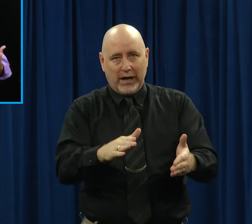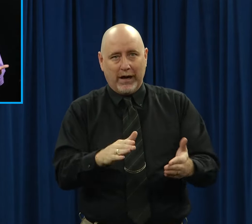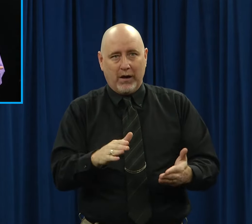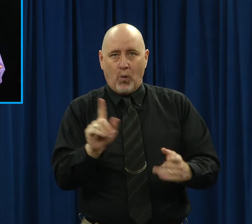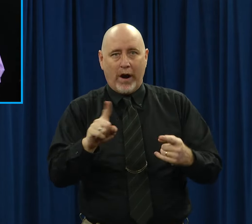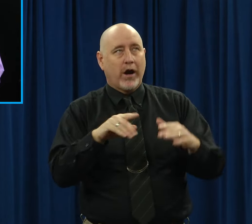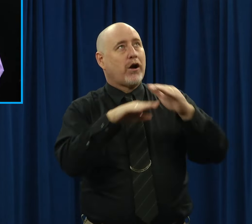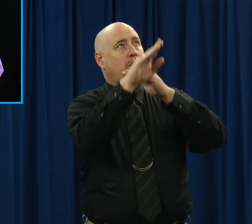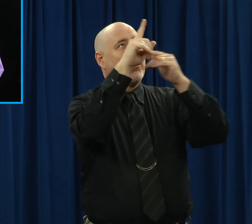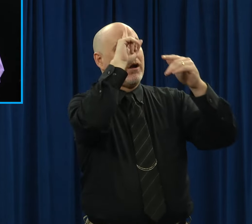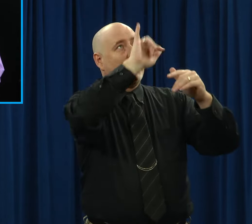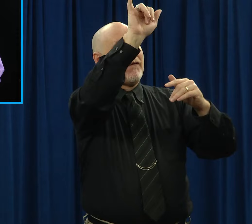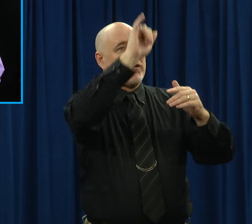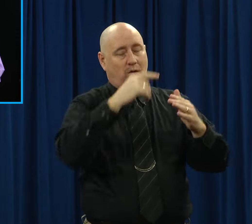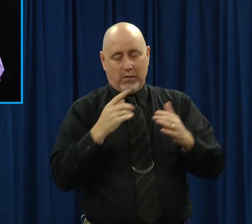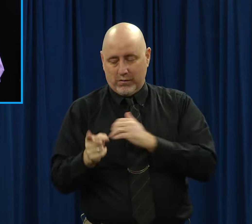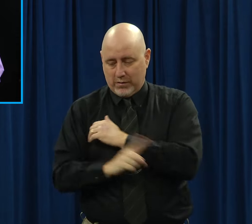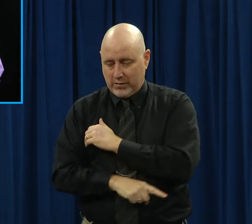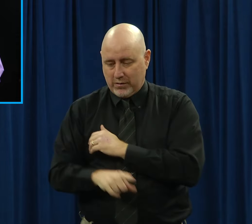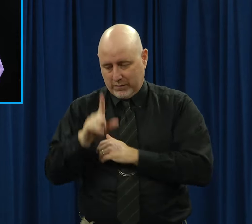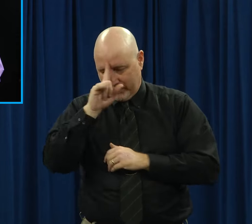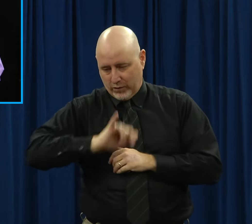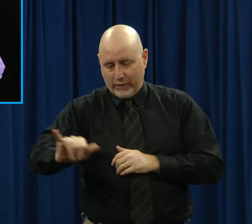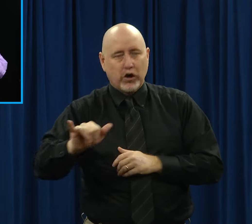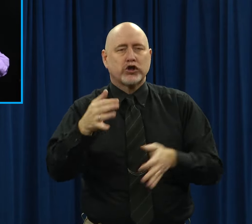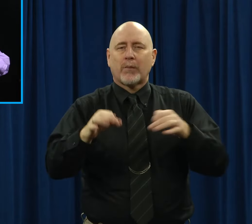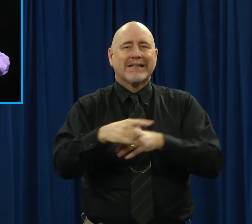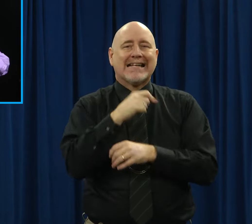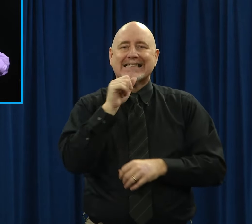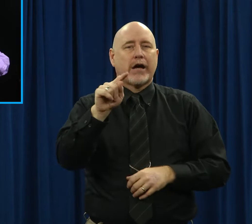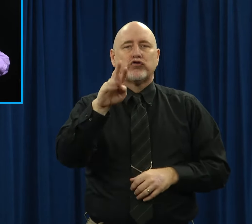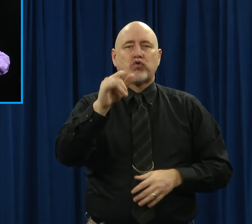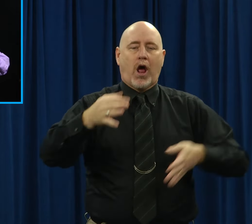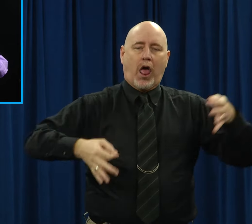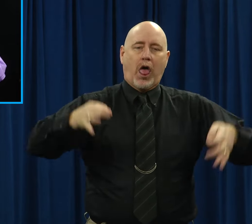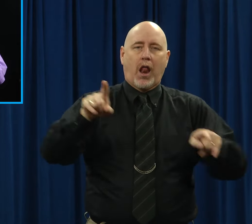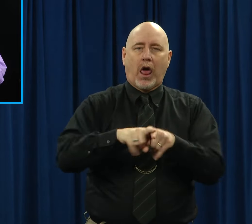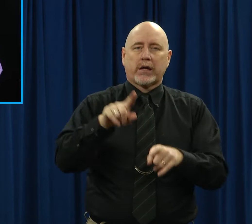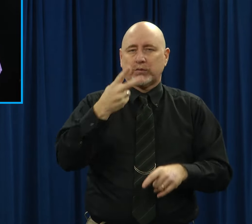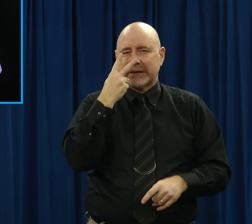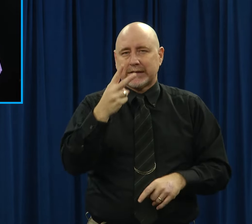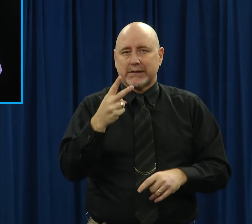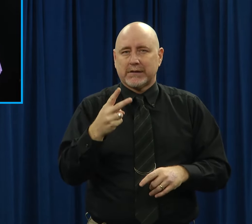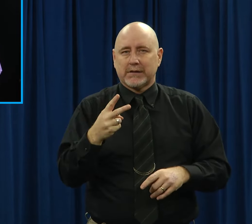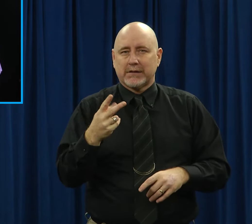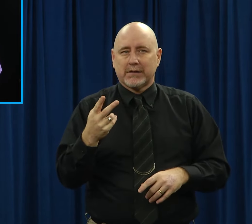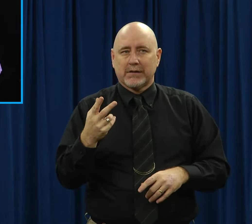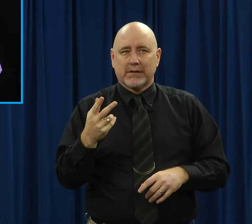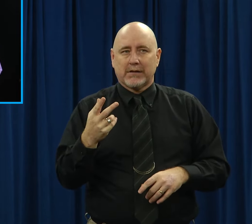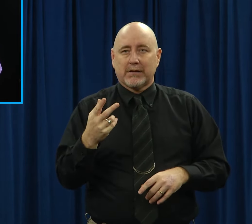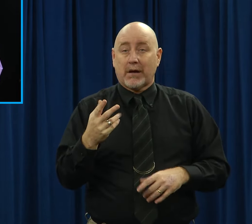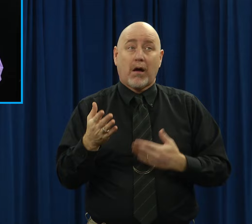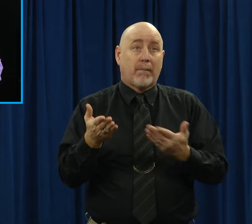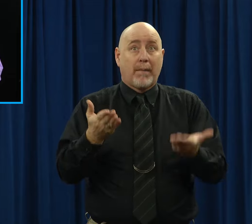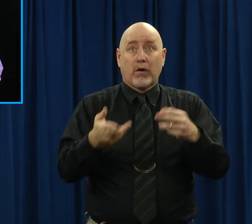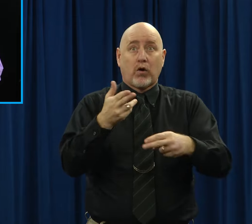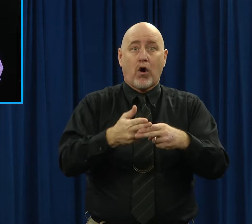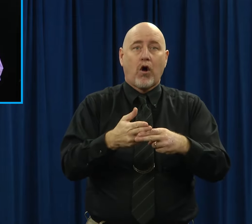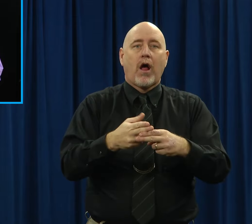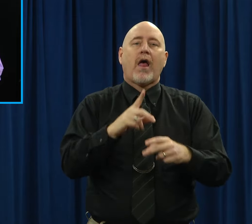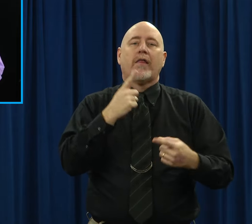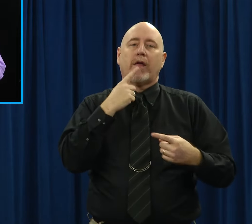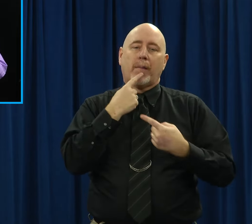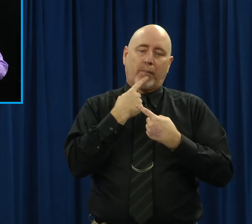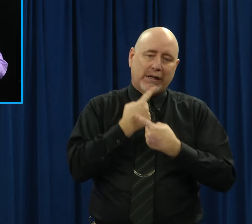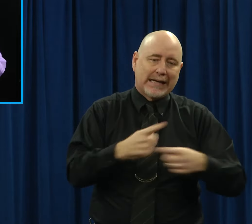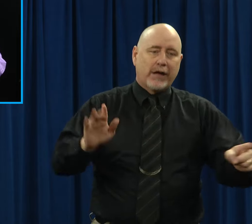knows before you die where you will be eternally. Judgment Day isn't a trial like we might think of. In fact, you might call